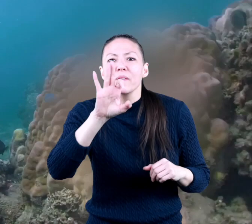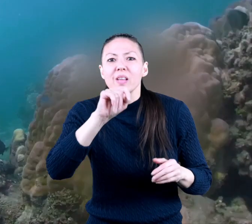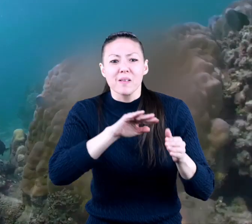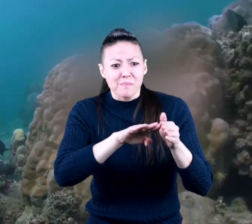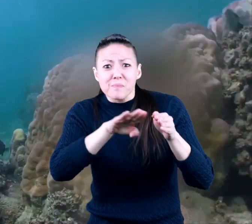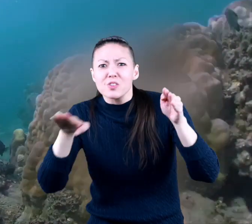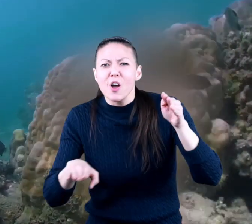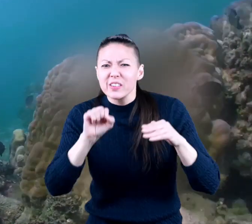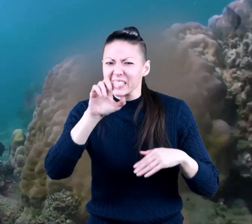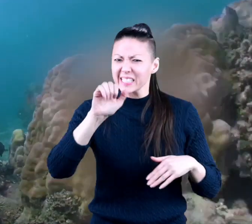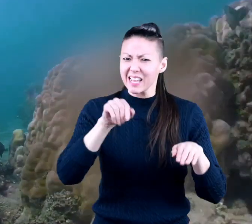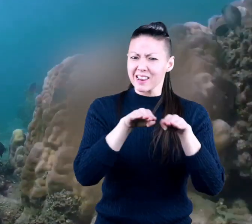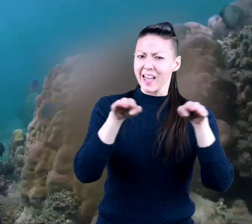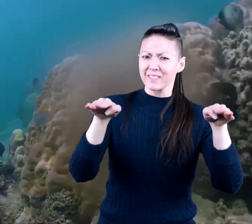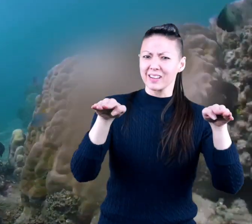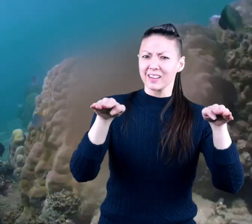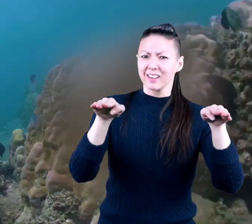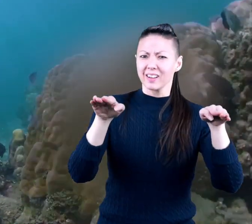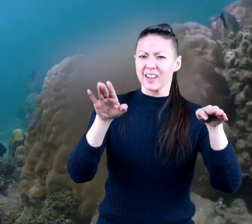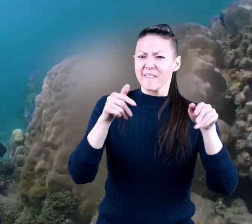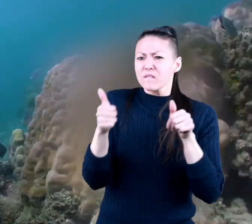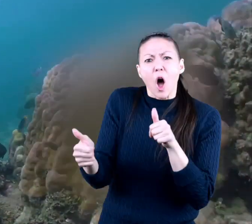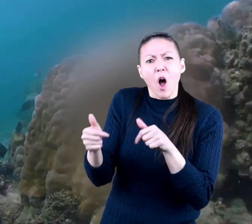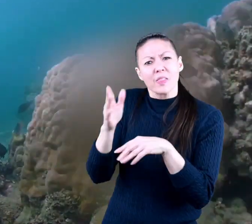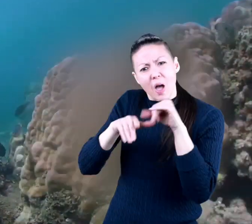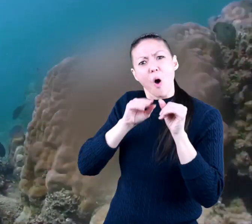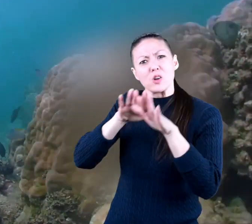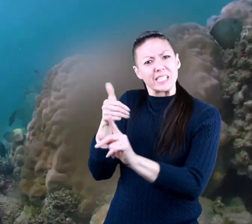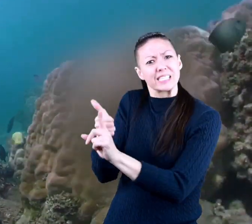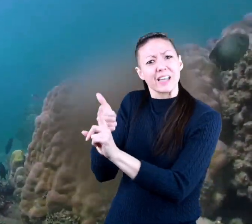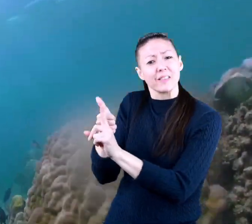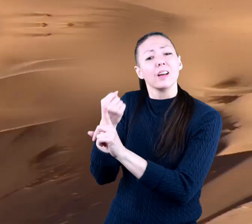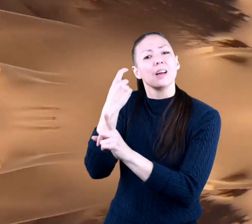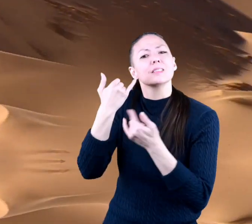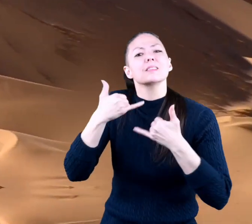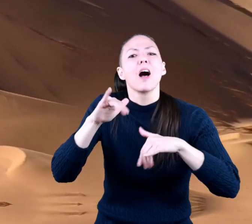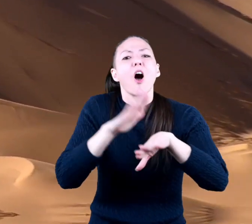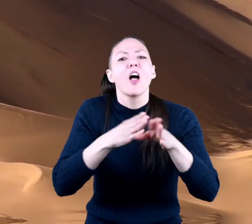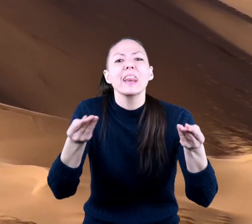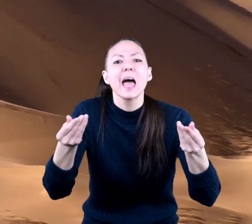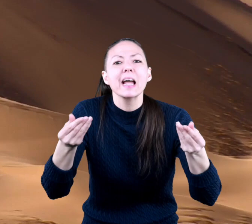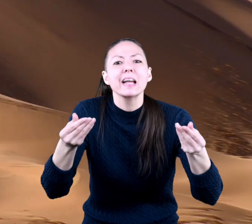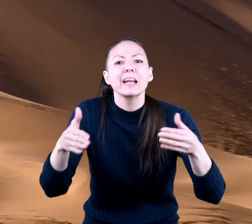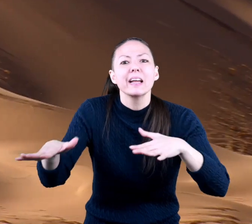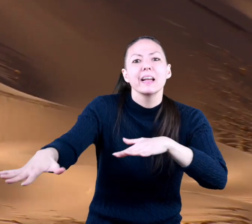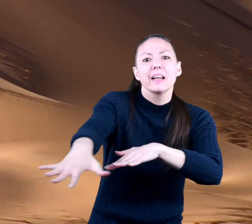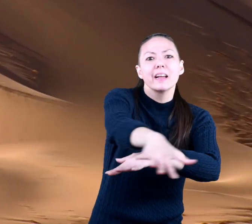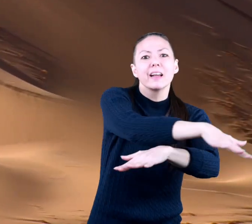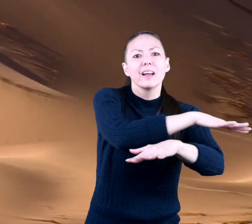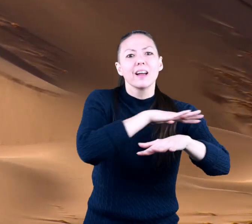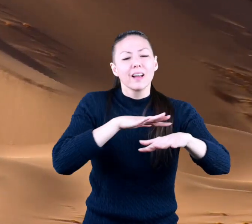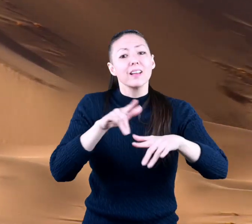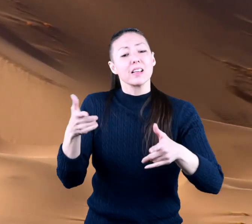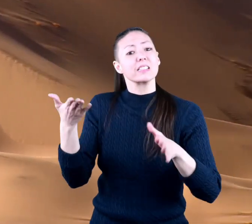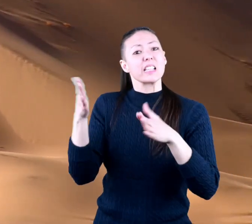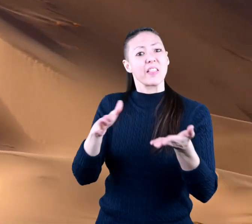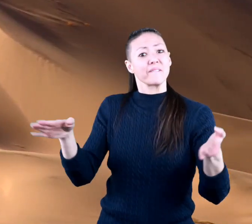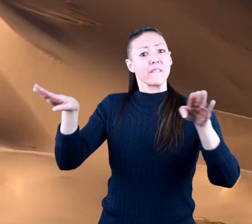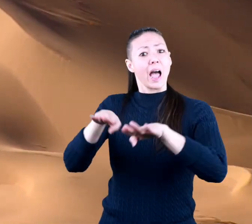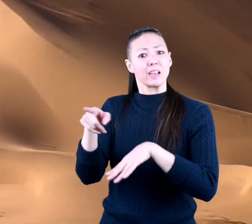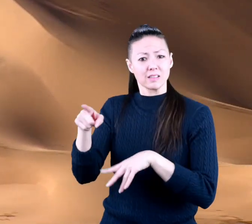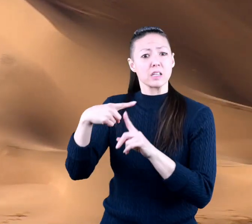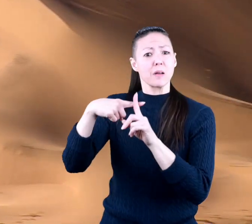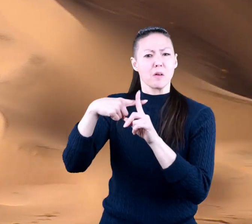282 feet below sea level. Imagine being that far below the ocean, but still being on land. In